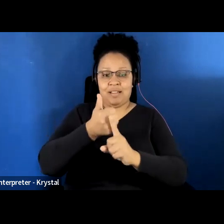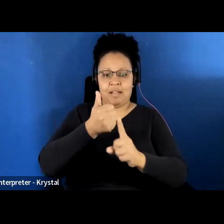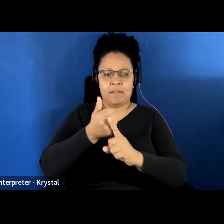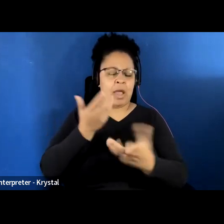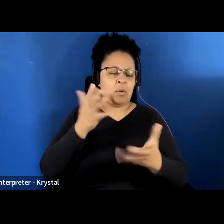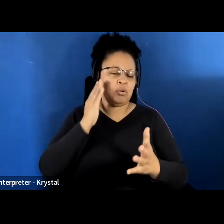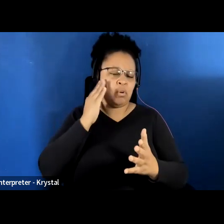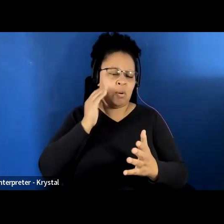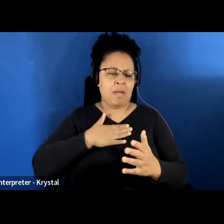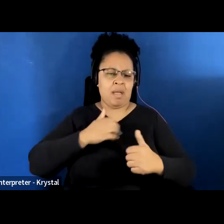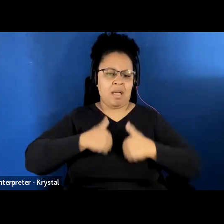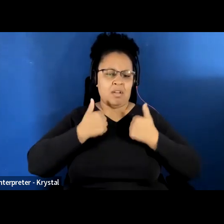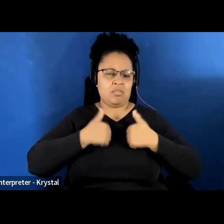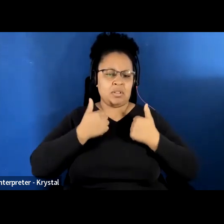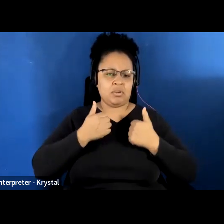So